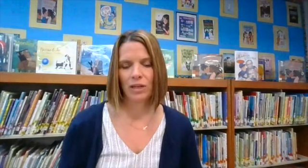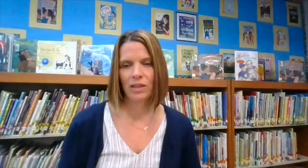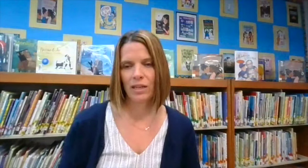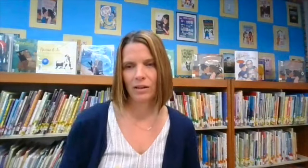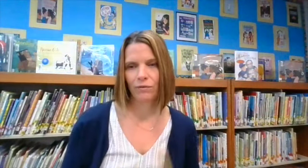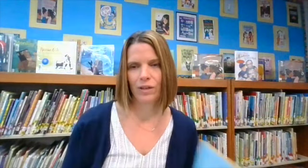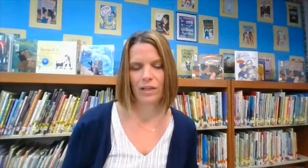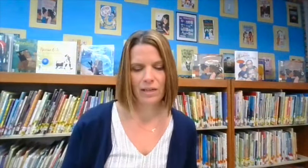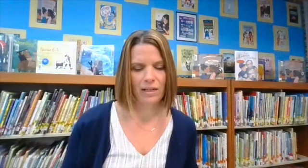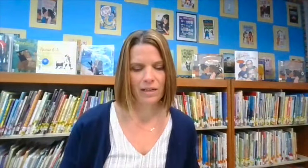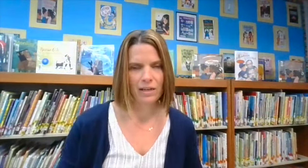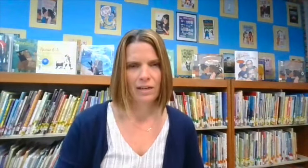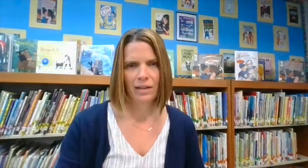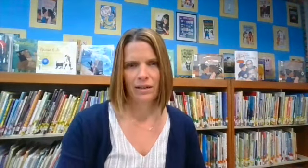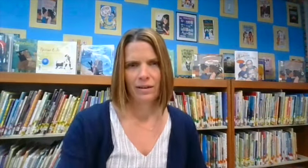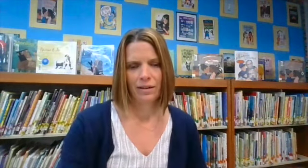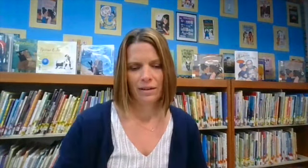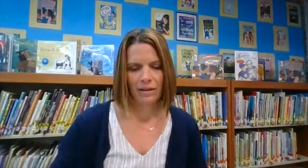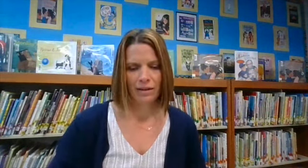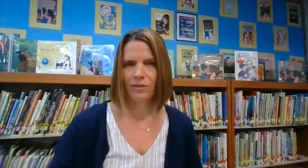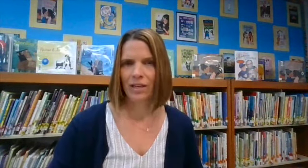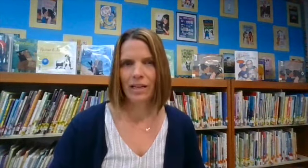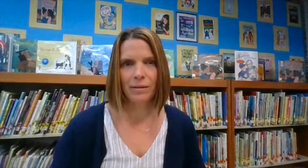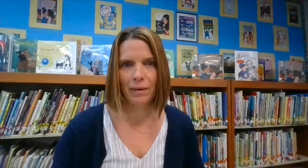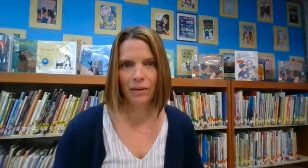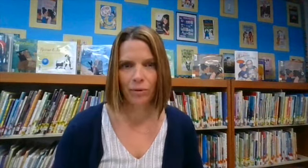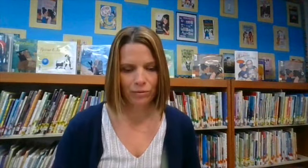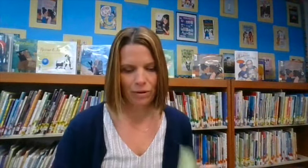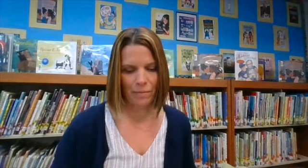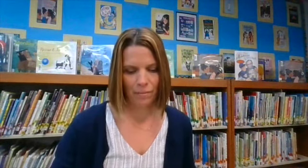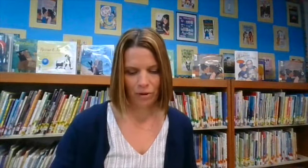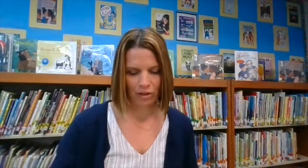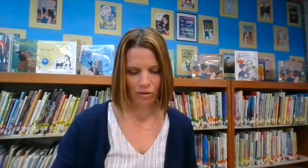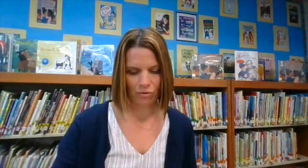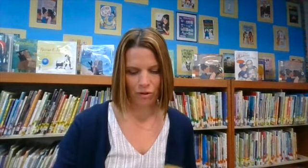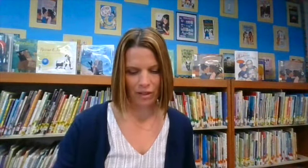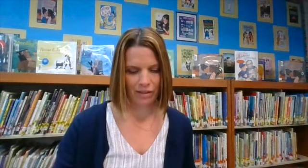to think if any, I don't think anybody would remember this story. So